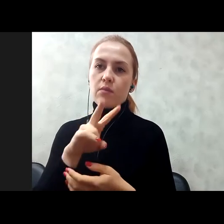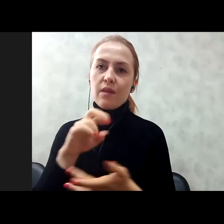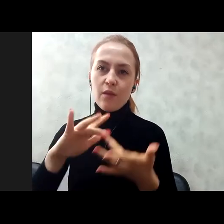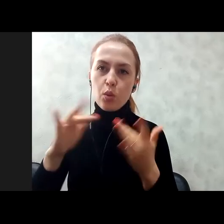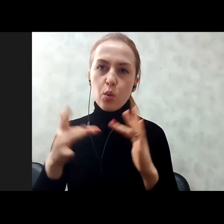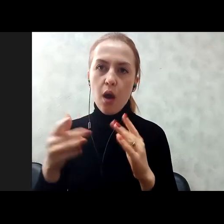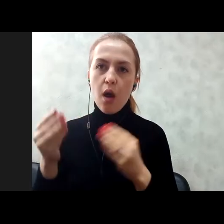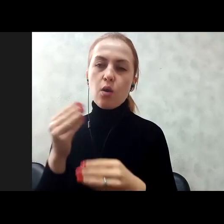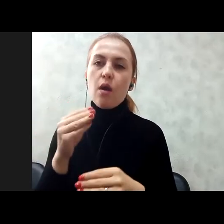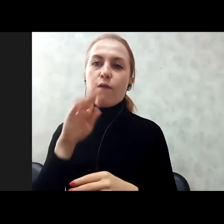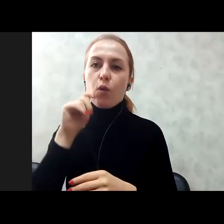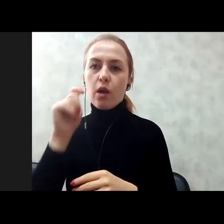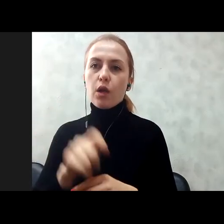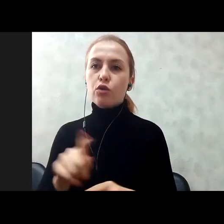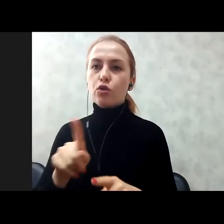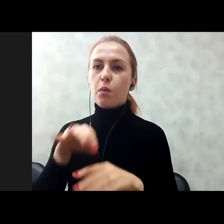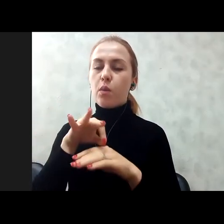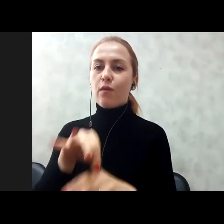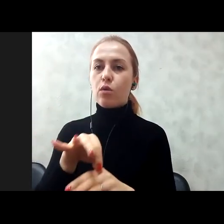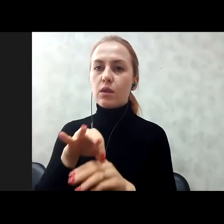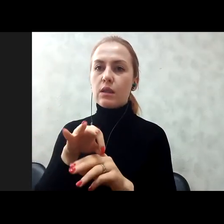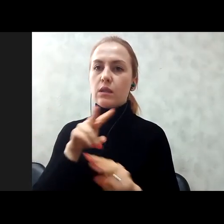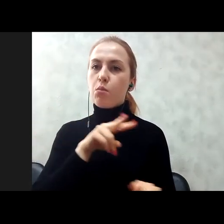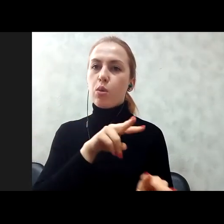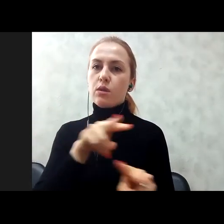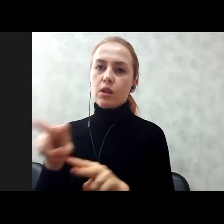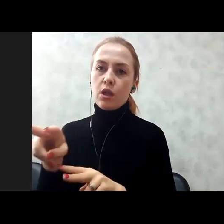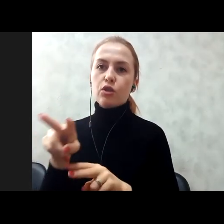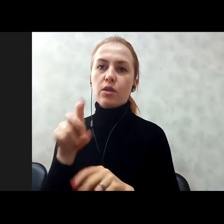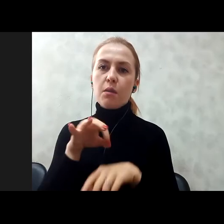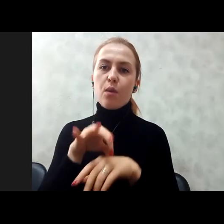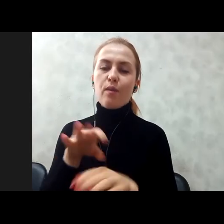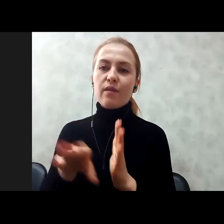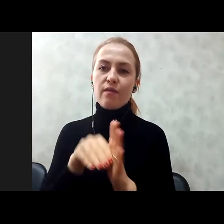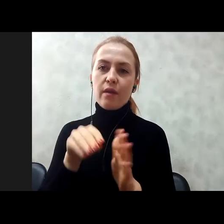mission. We are now entering into the second